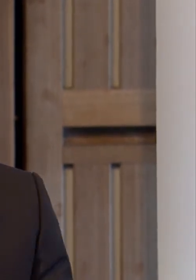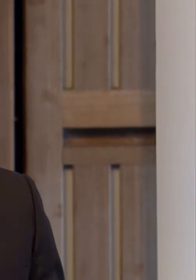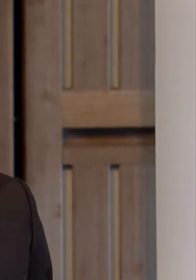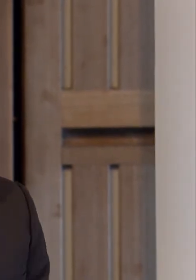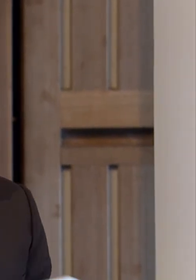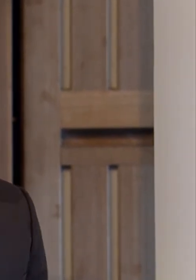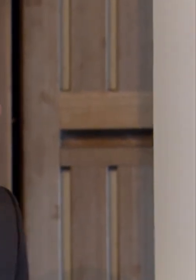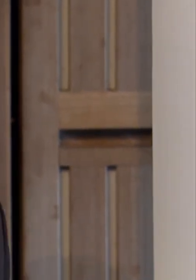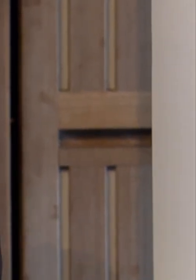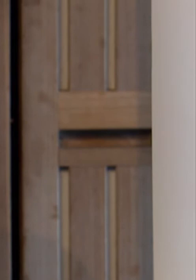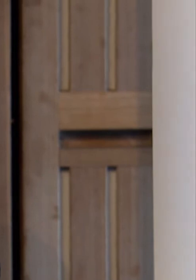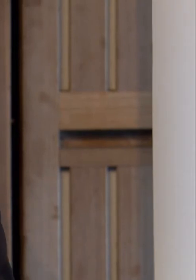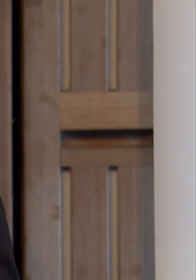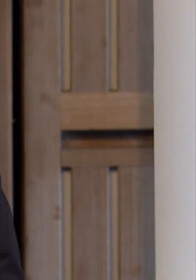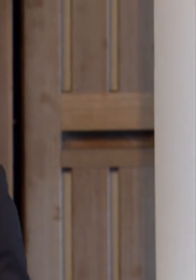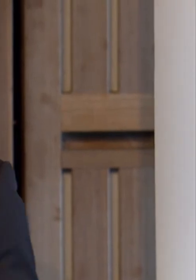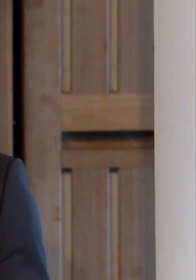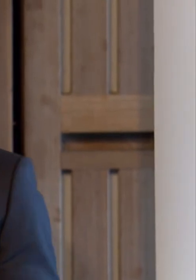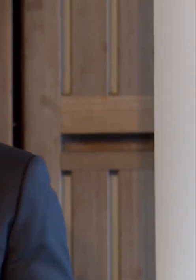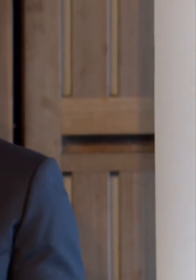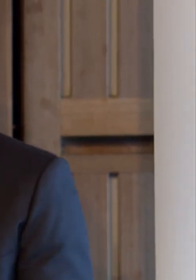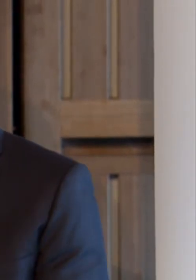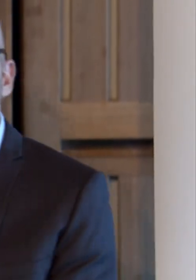Sure. I should just